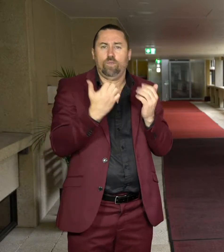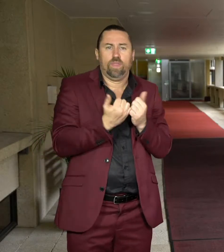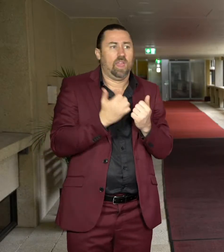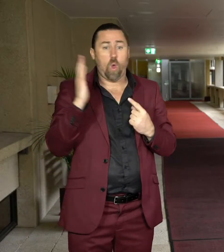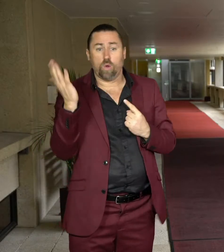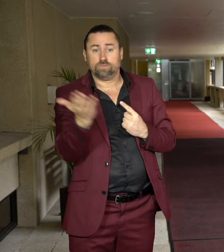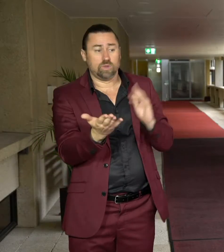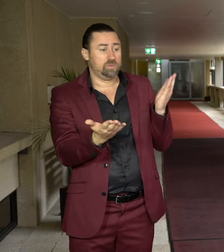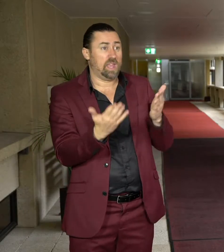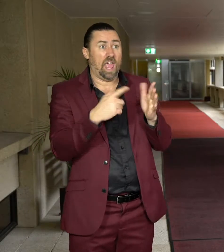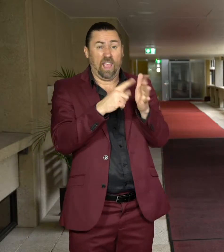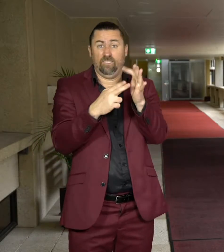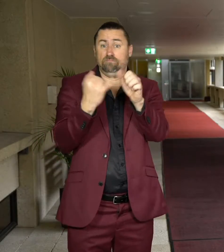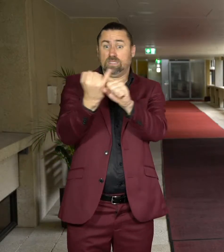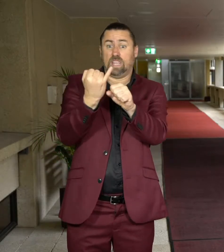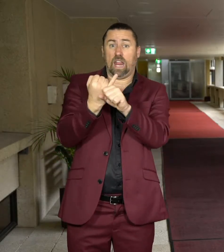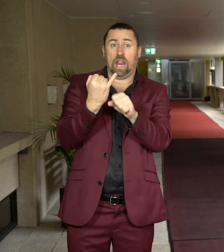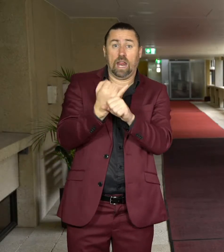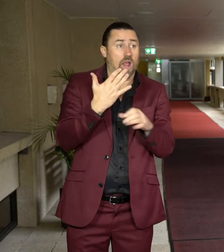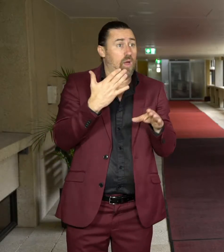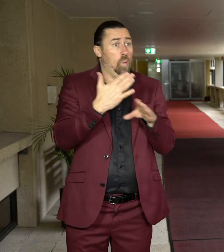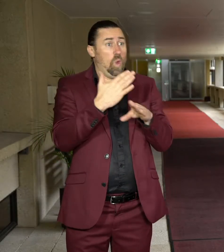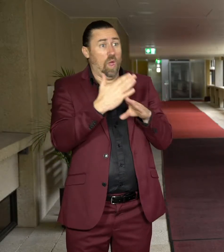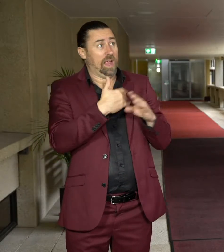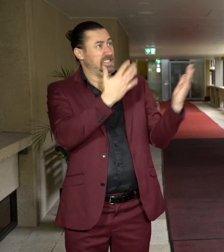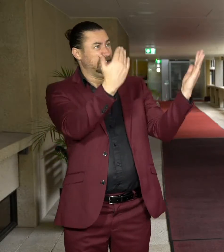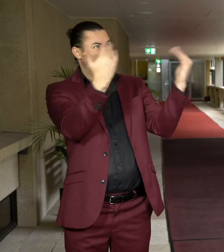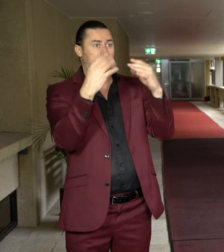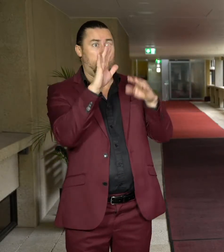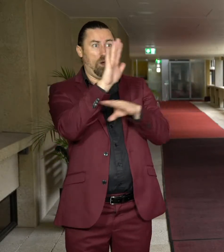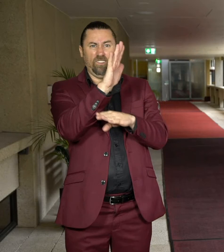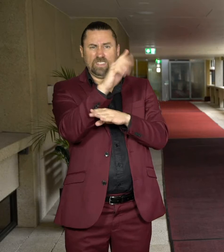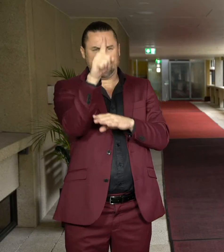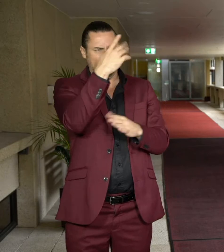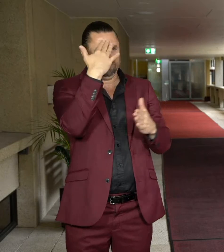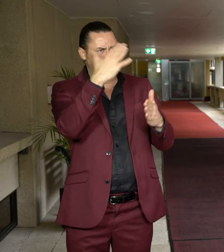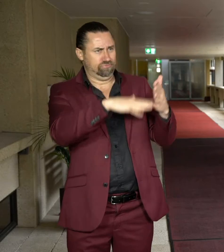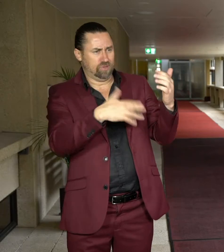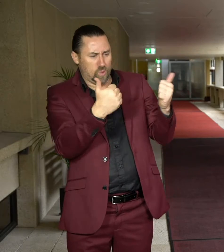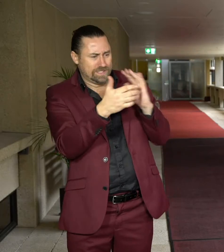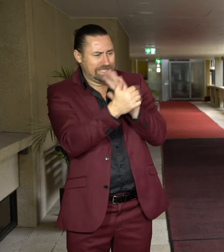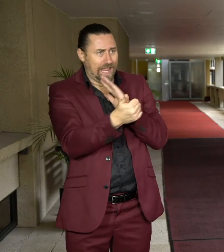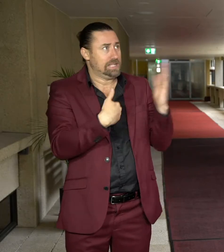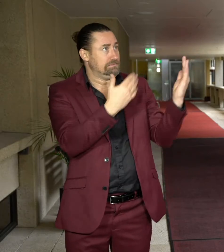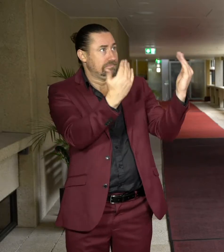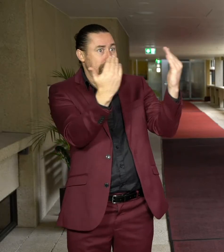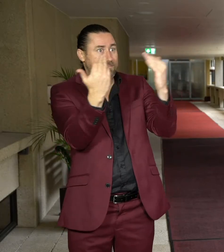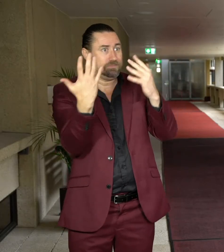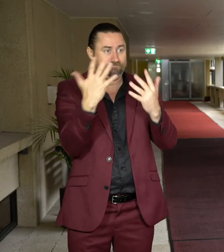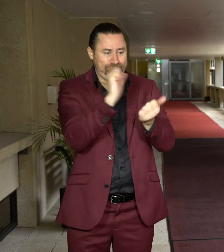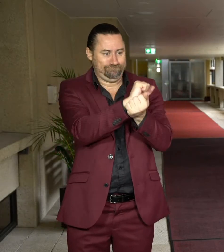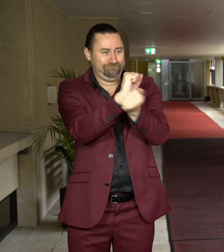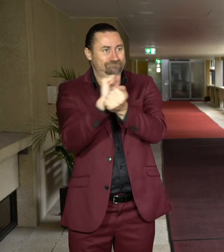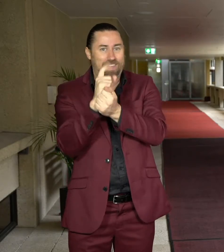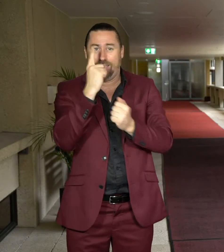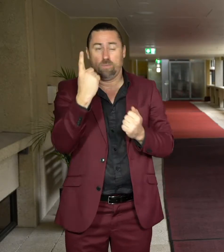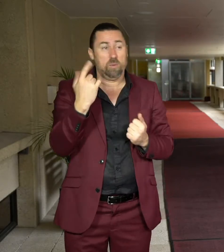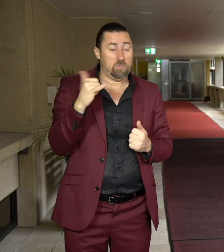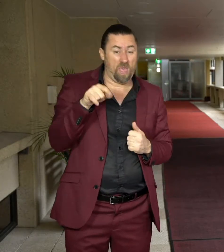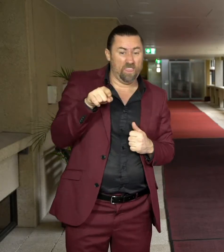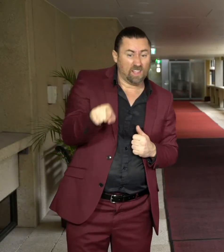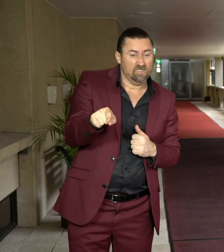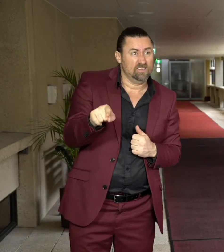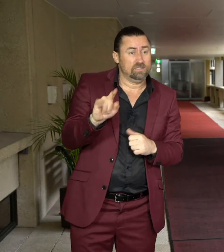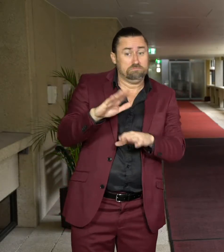even medical workforces that rely on people coming from overseas, and a purpose-built facility could